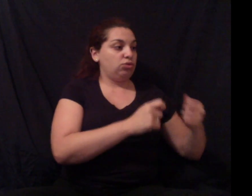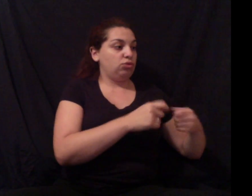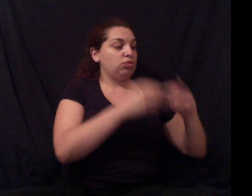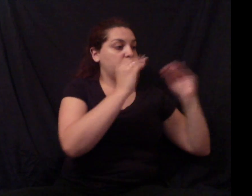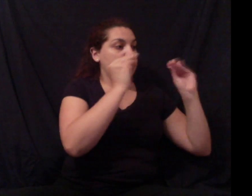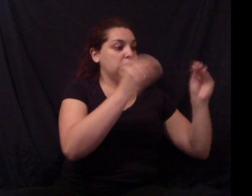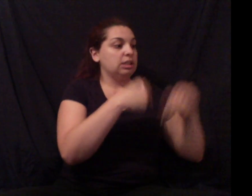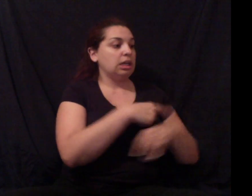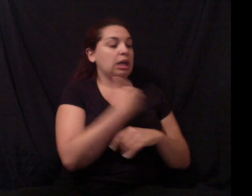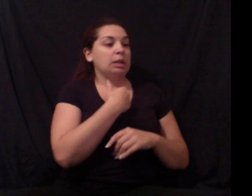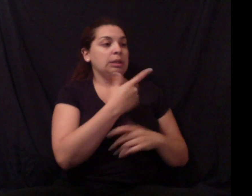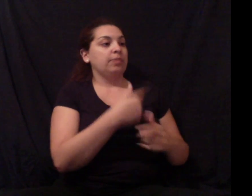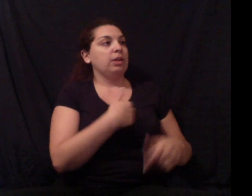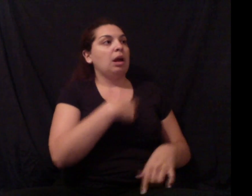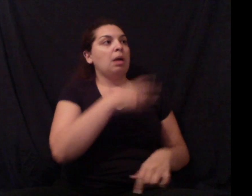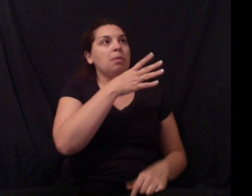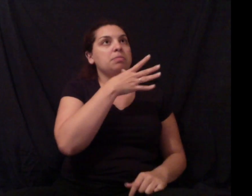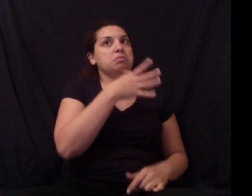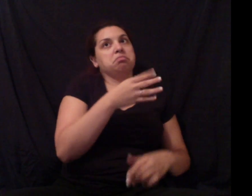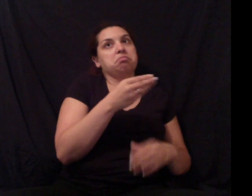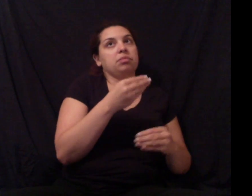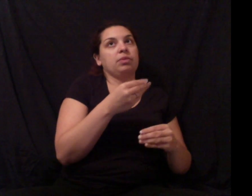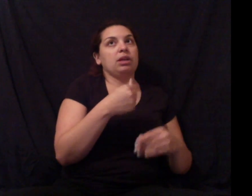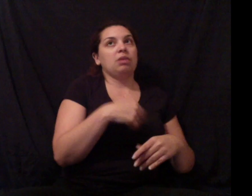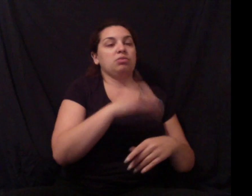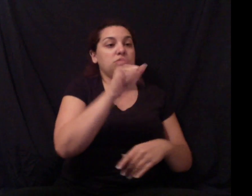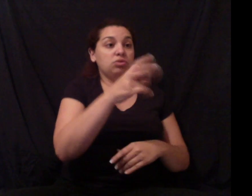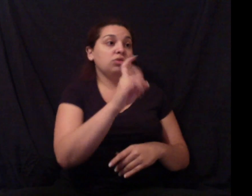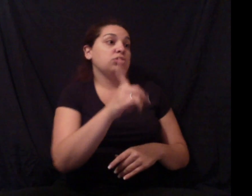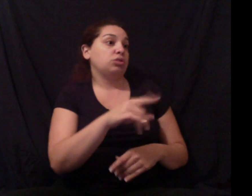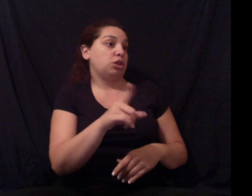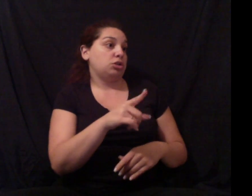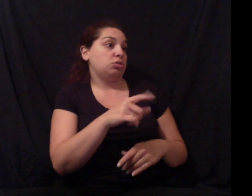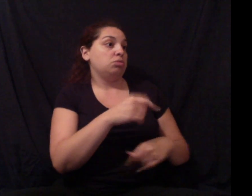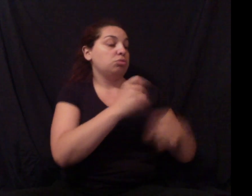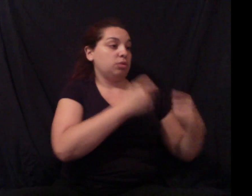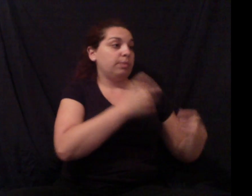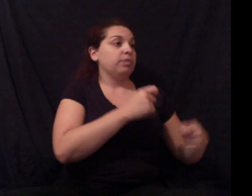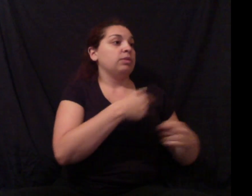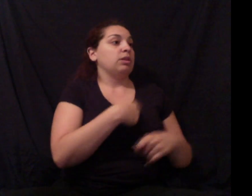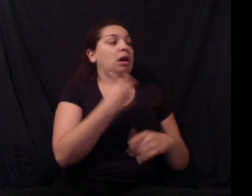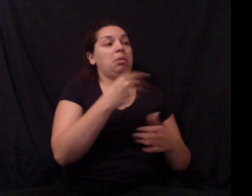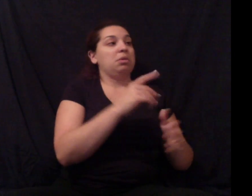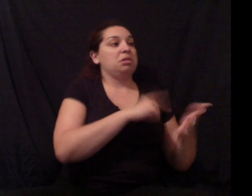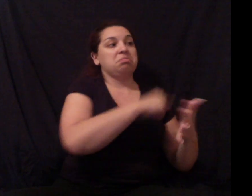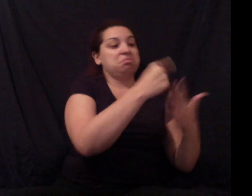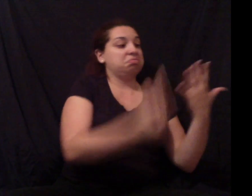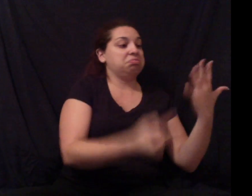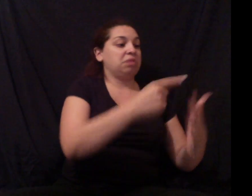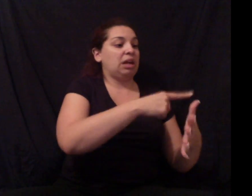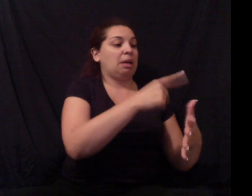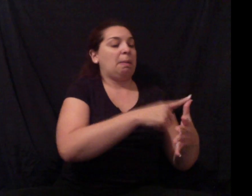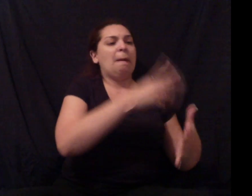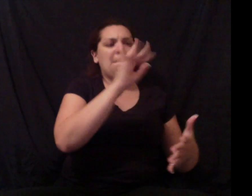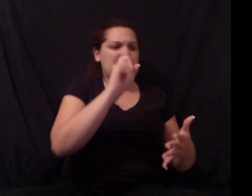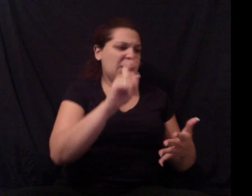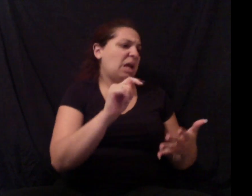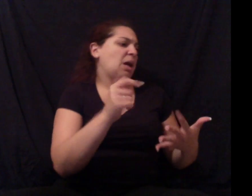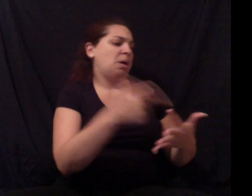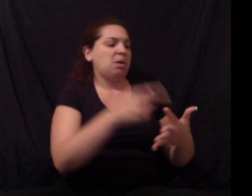was up at UCO doing jazz drums at the time. I was able to play pretty much any genre, I'd played in metal bands, jazz bands,